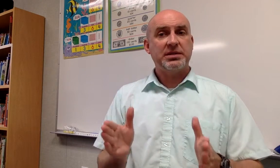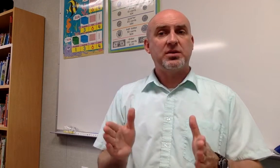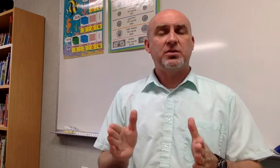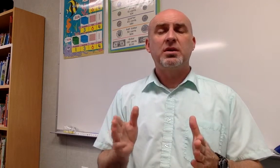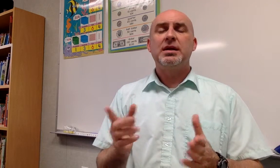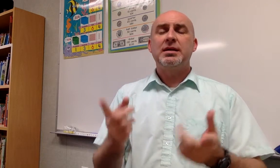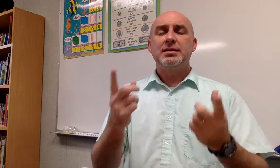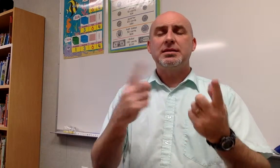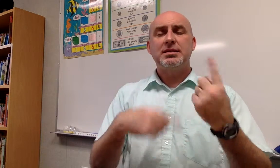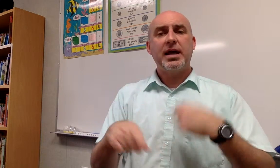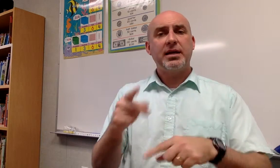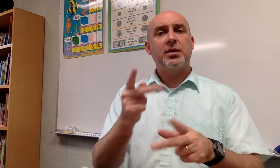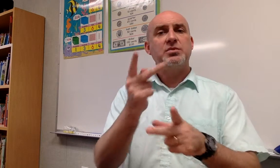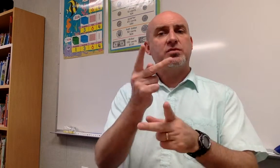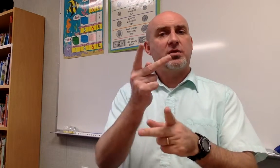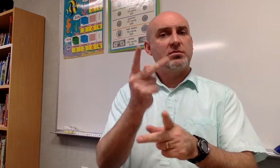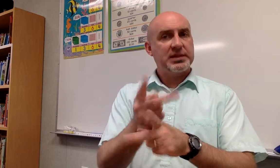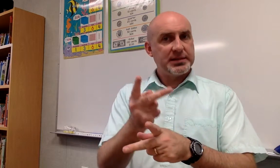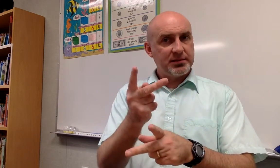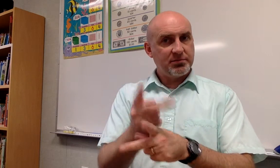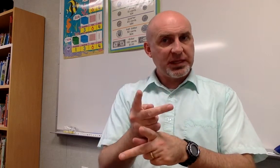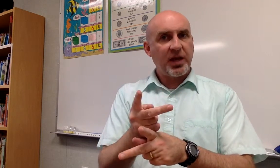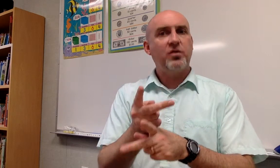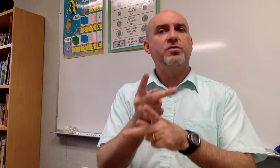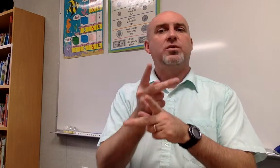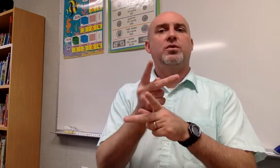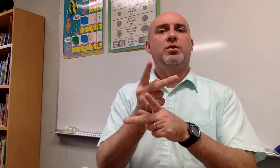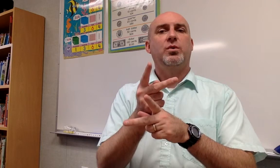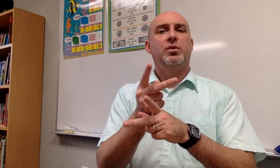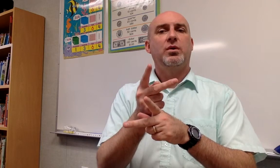babysitter. This sign comes from the be careful or